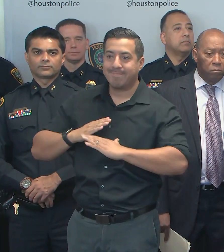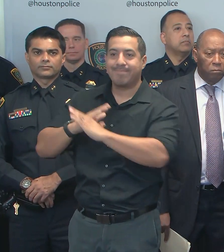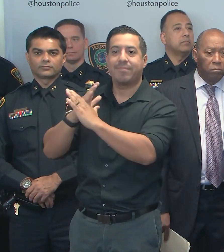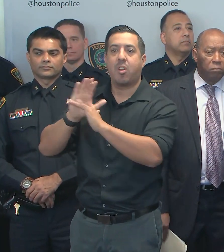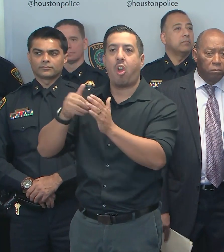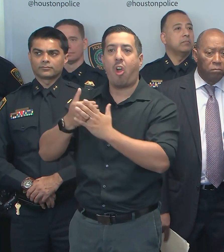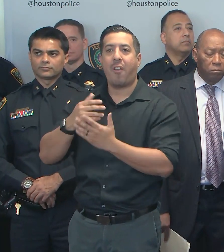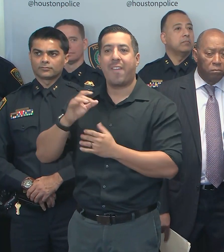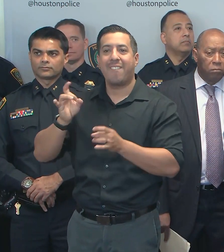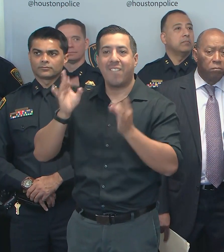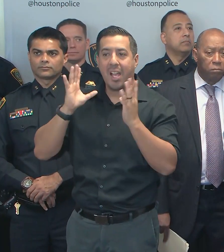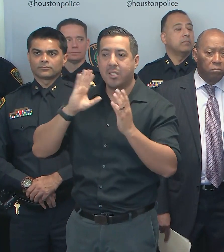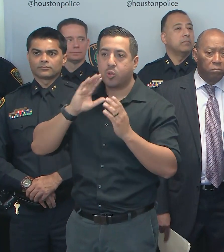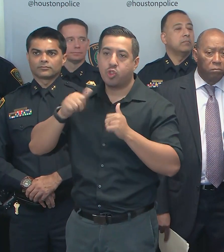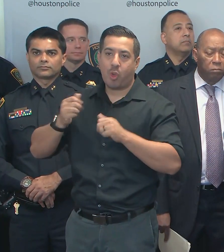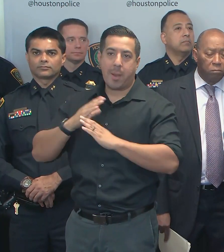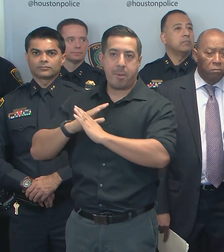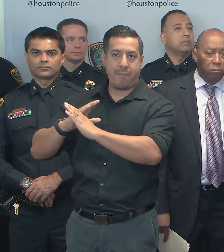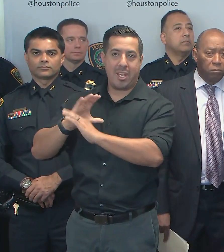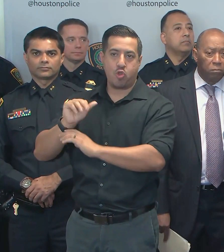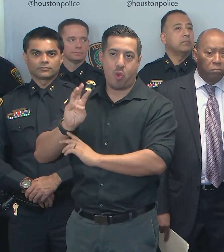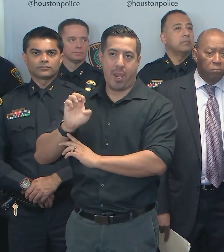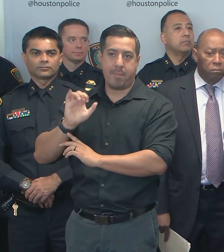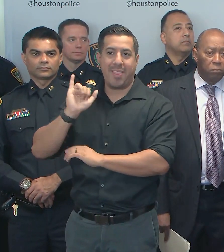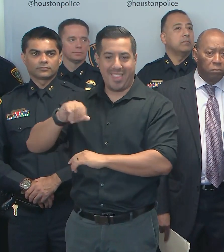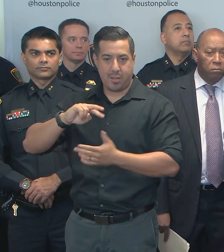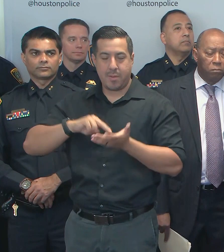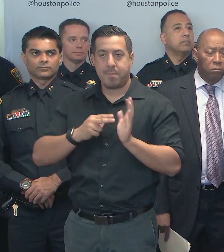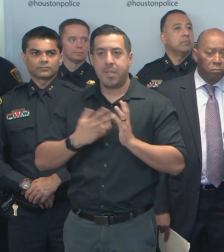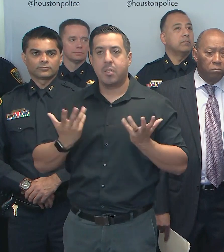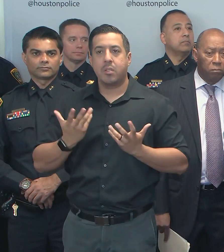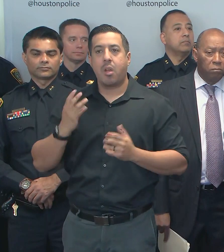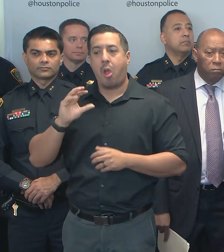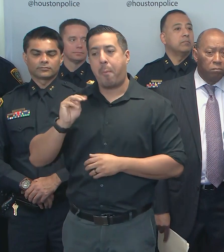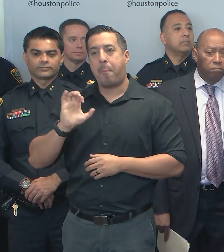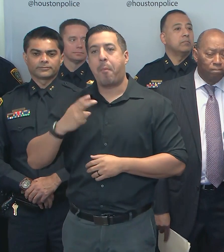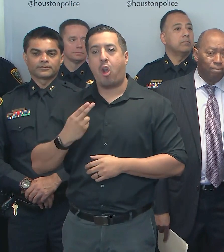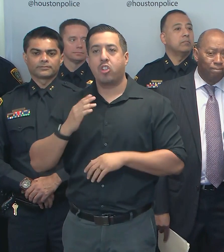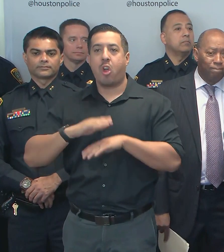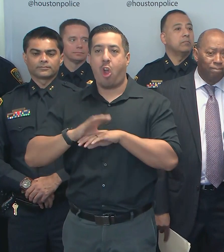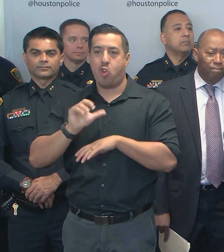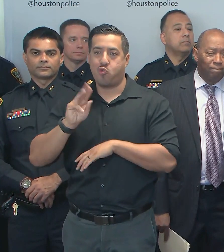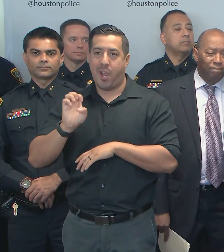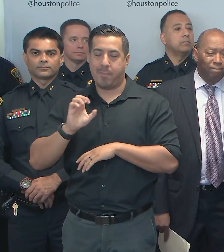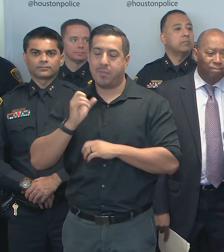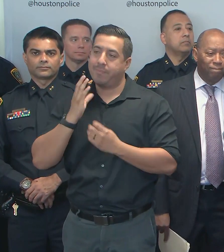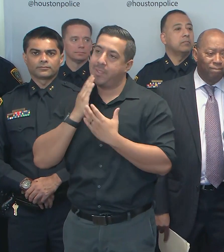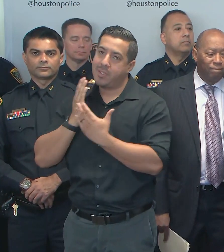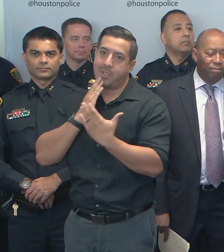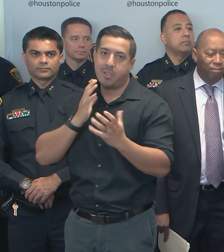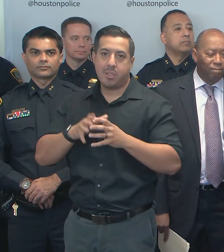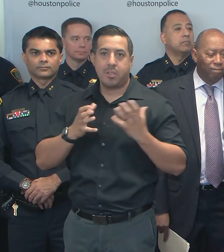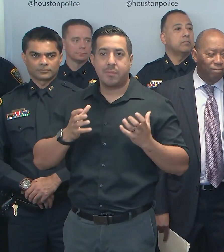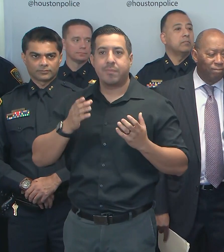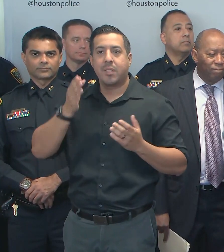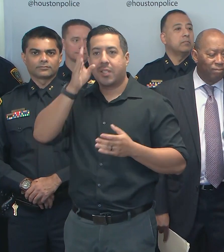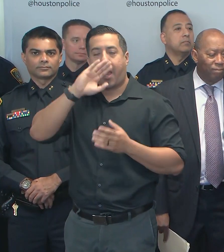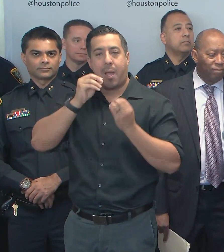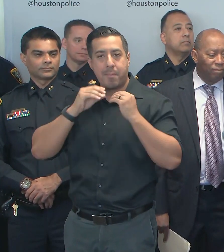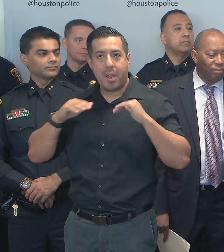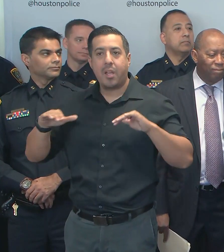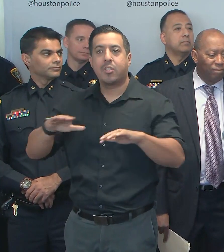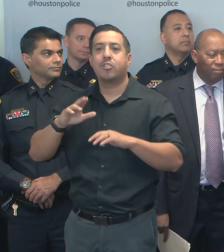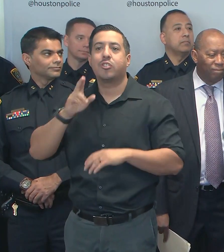of violence and prevent crime. And that's what March on Crime is all about. So thank you so very much, and may God bless